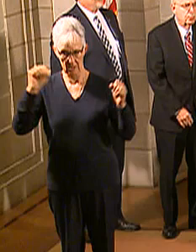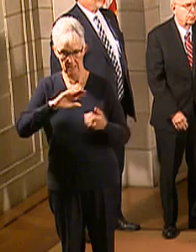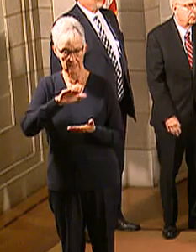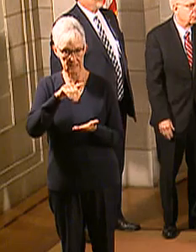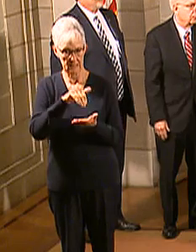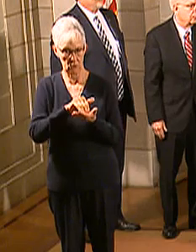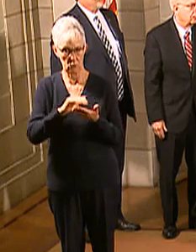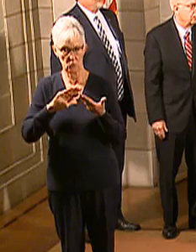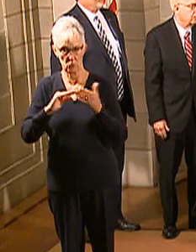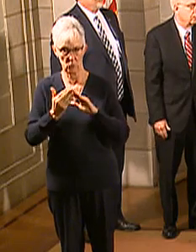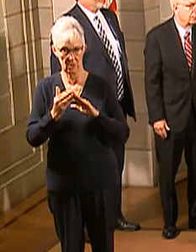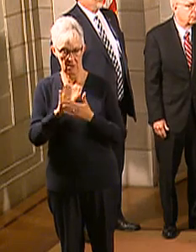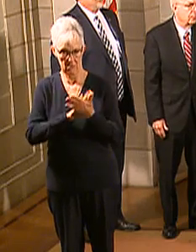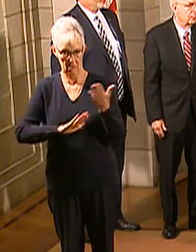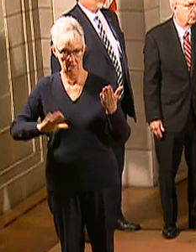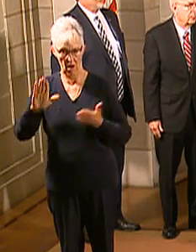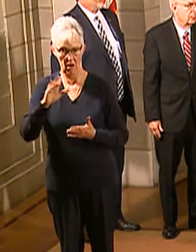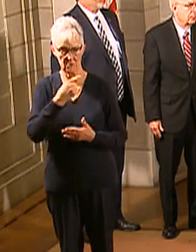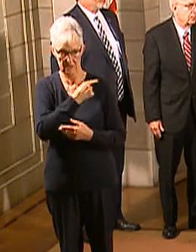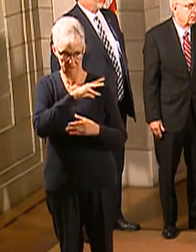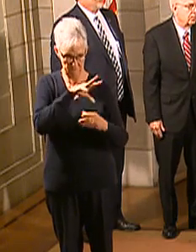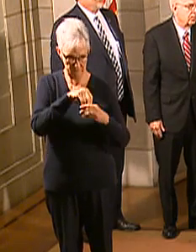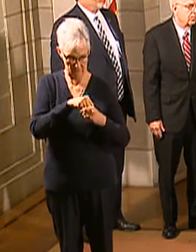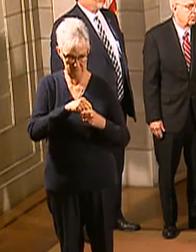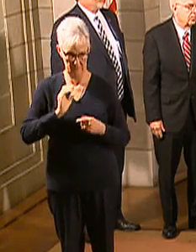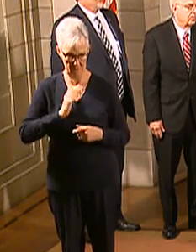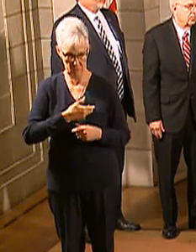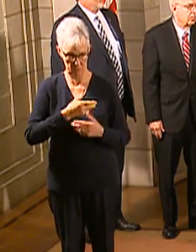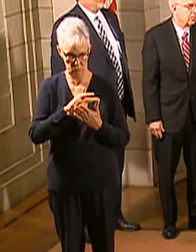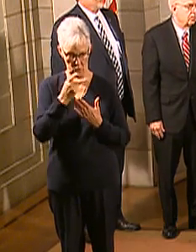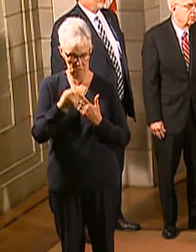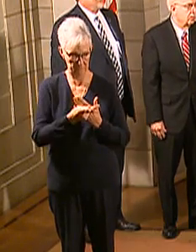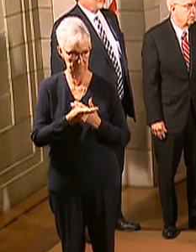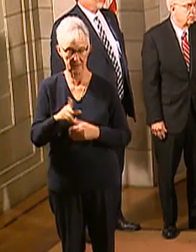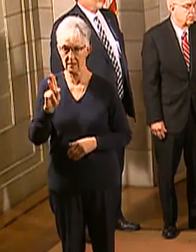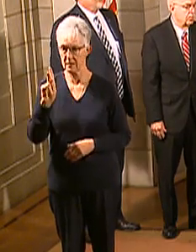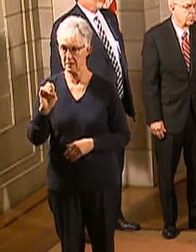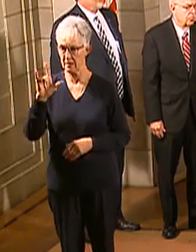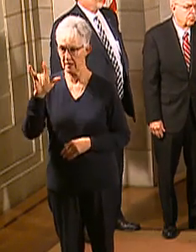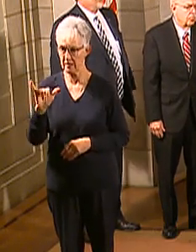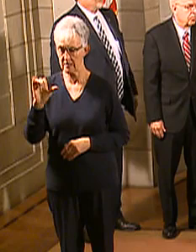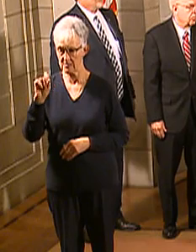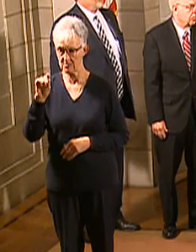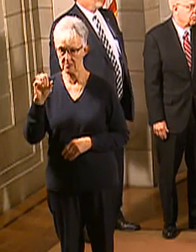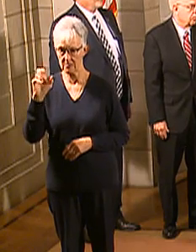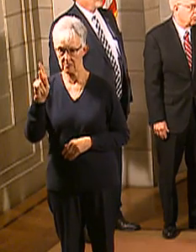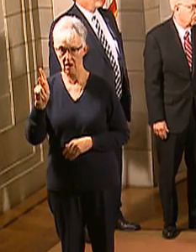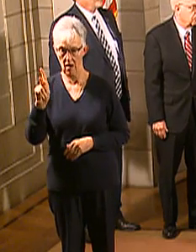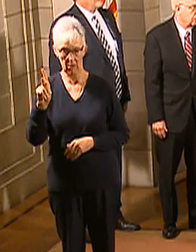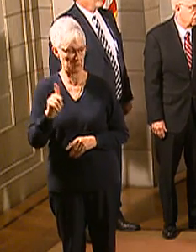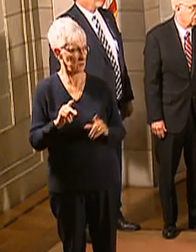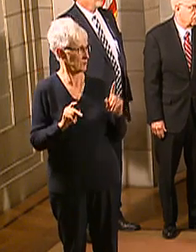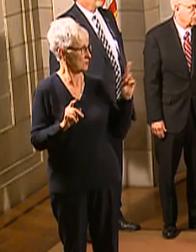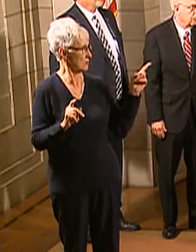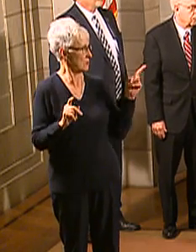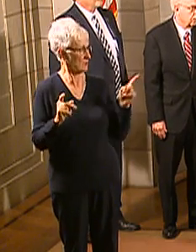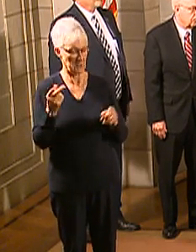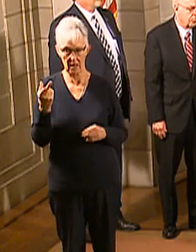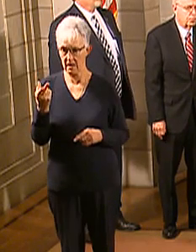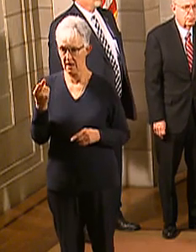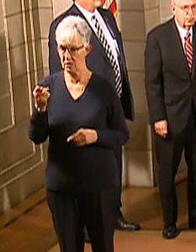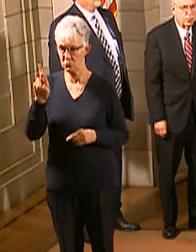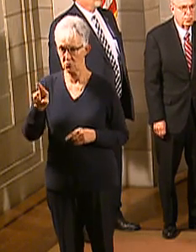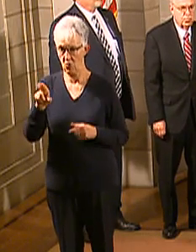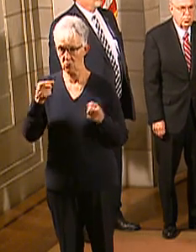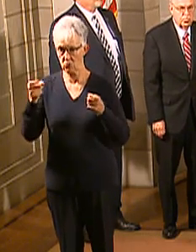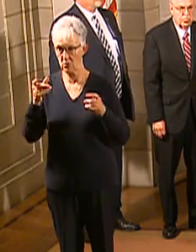we've got talking about today, so he's going to be speaking. We also have Kelly Stopp, and you are the Senior Vice President of Human Resources at Lindsay Corporation,